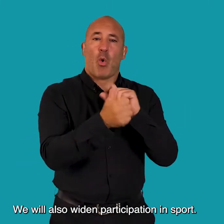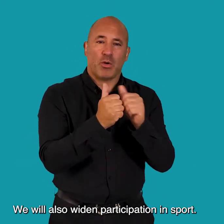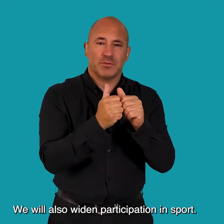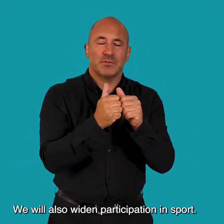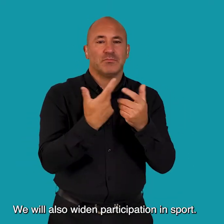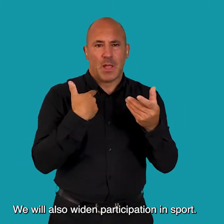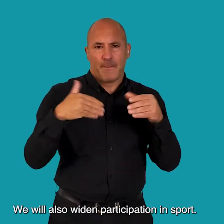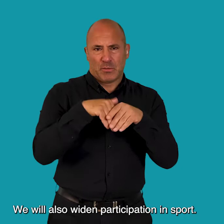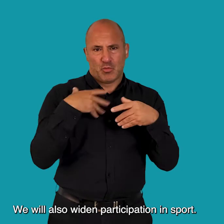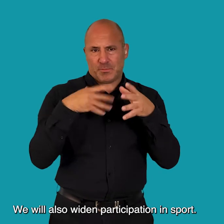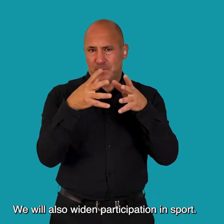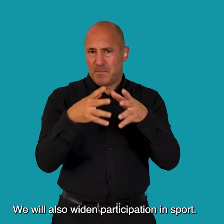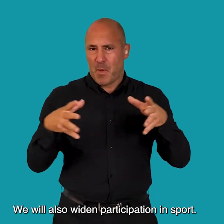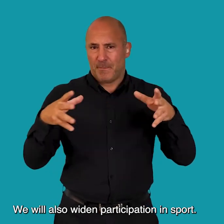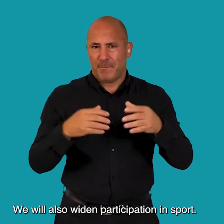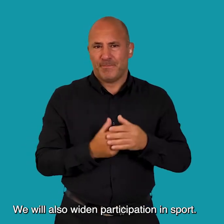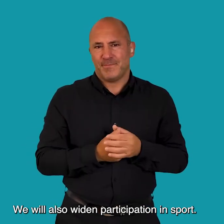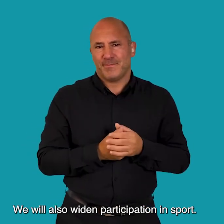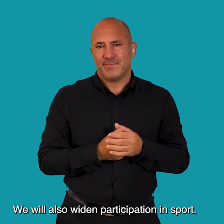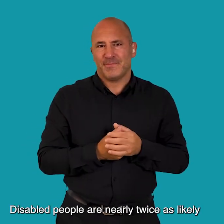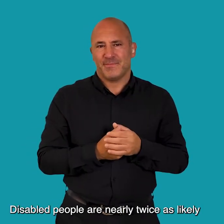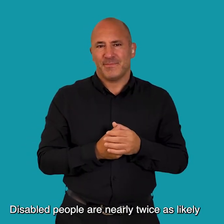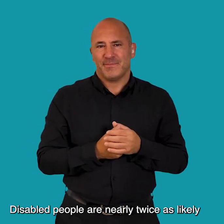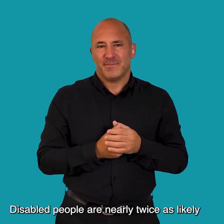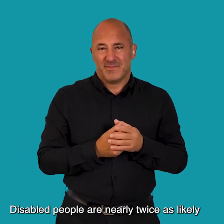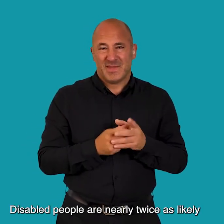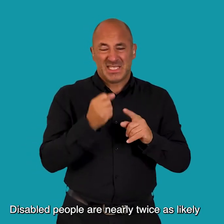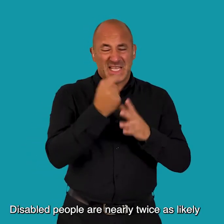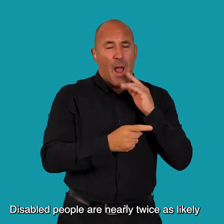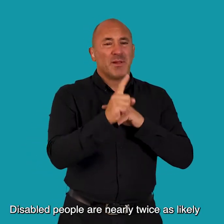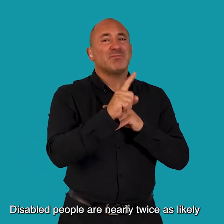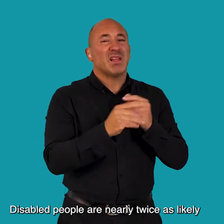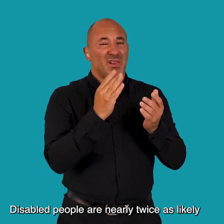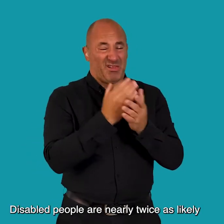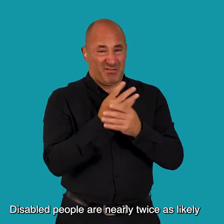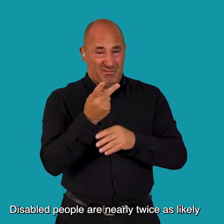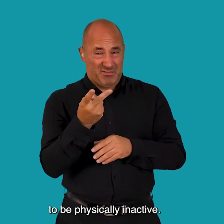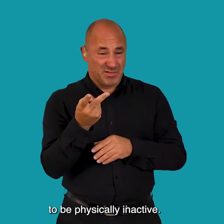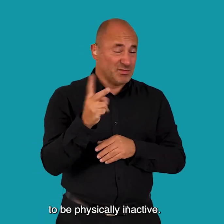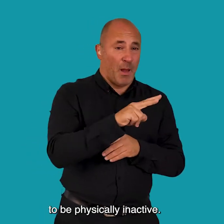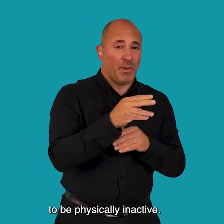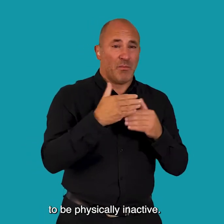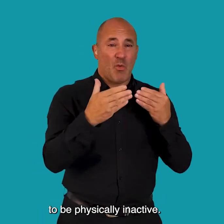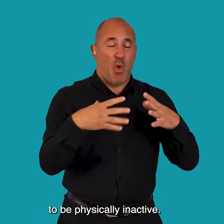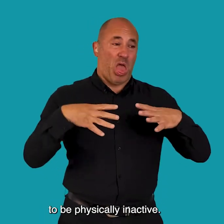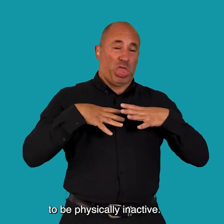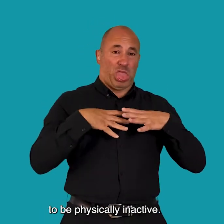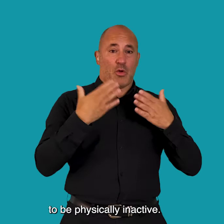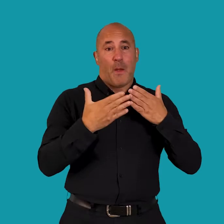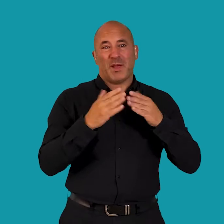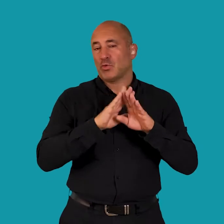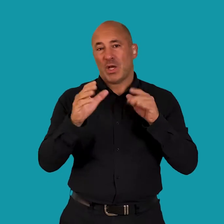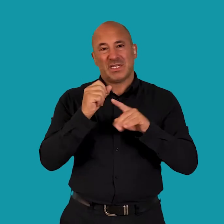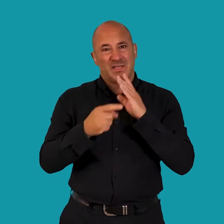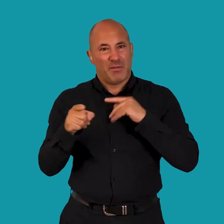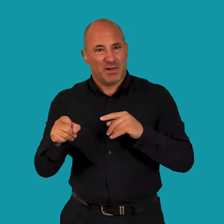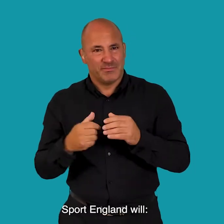widen participation in sport. Disabled people are nearly twice as likely to be physically inactive.